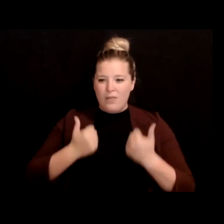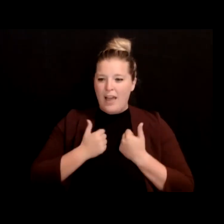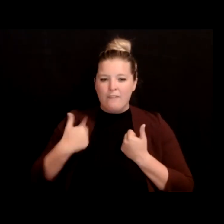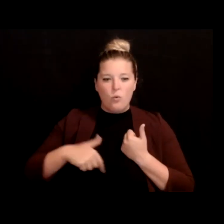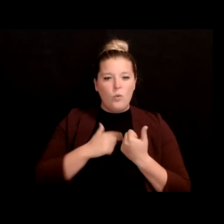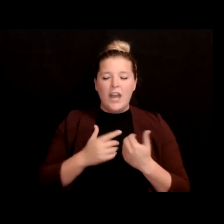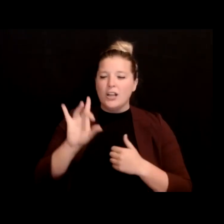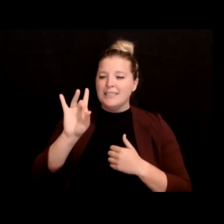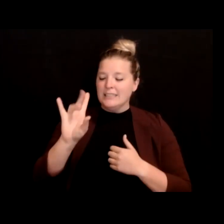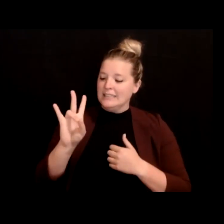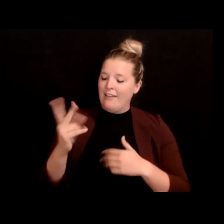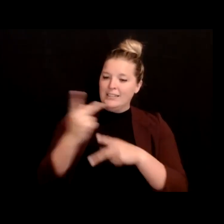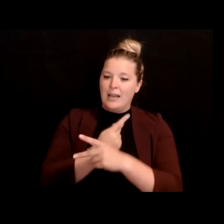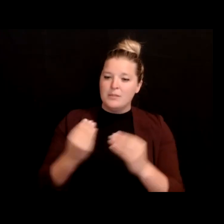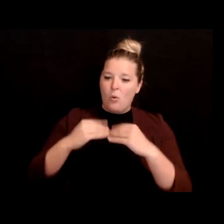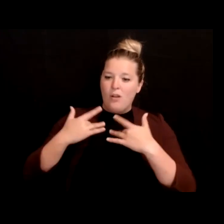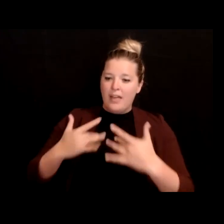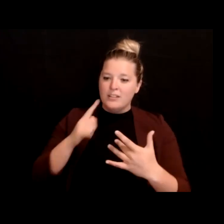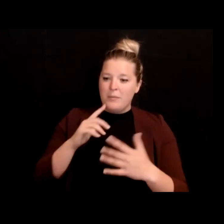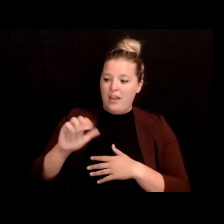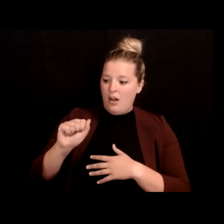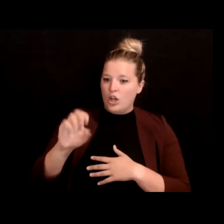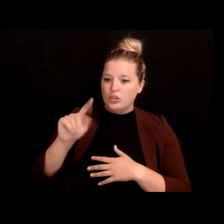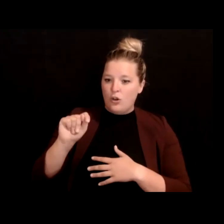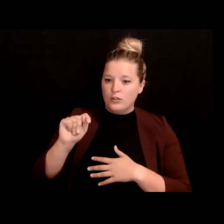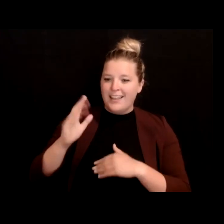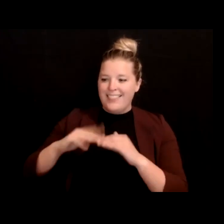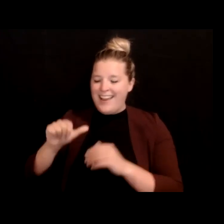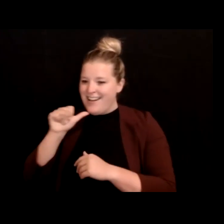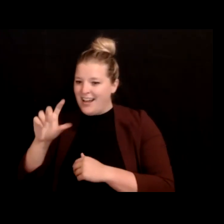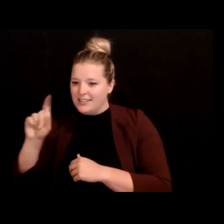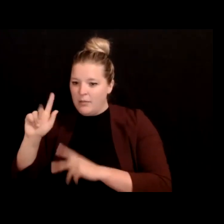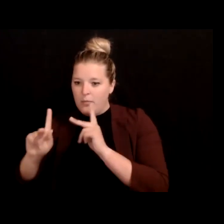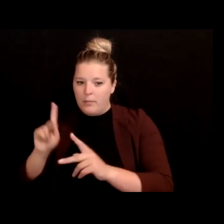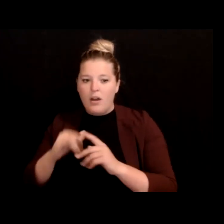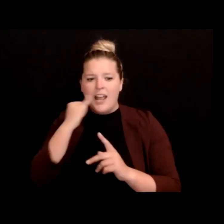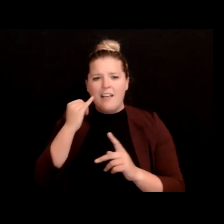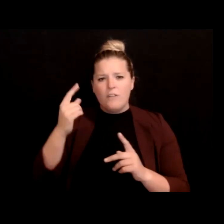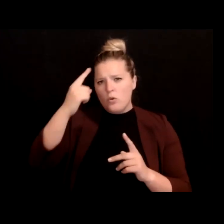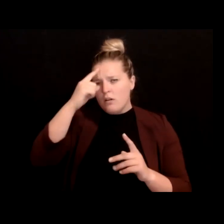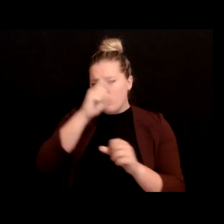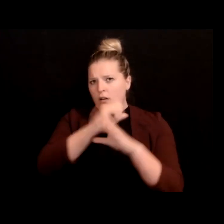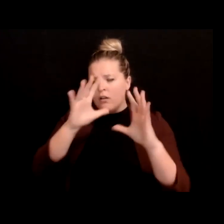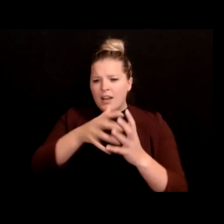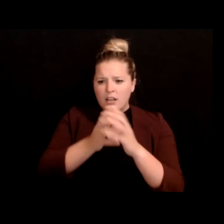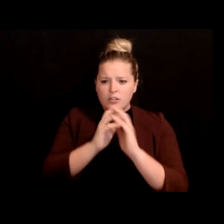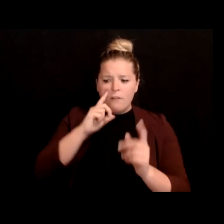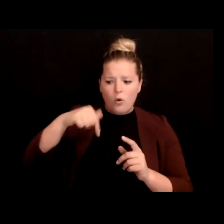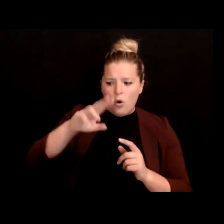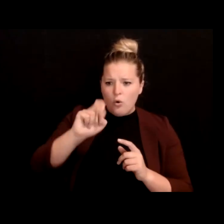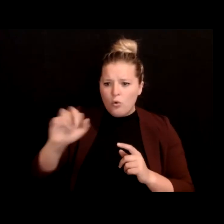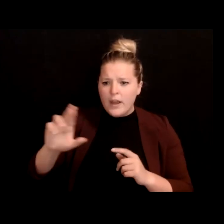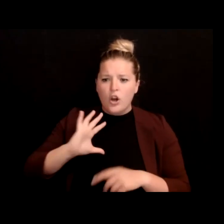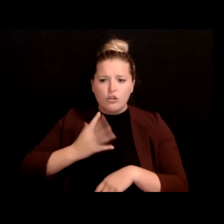to be assaulted than those who are not disabled, and that if we think about the intersections for those of us who are queer, who are trans, who are